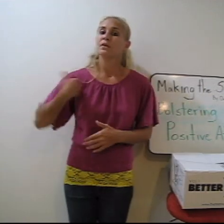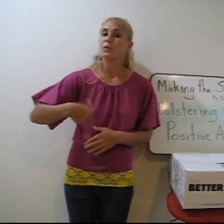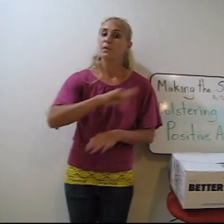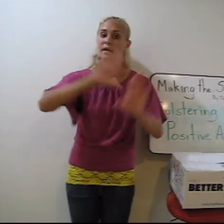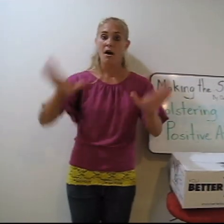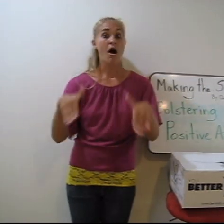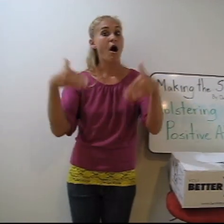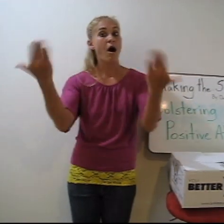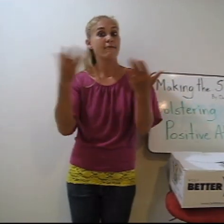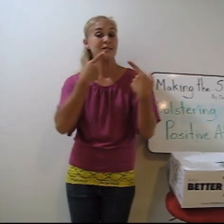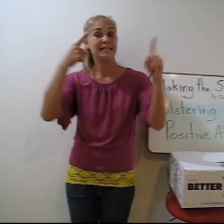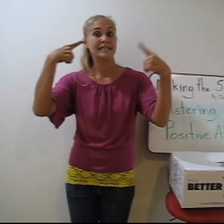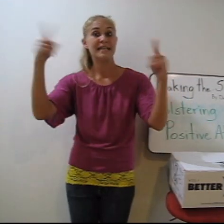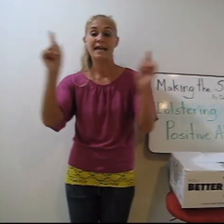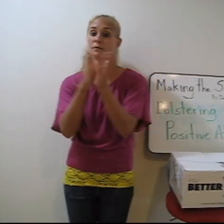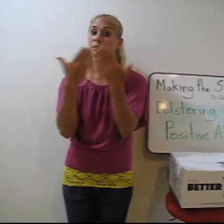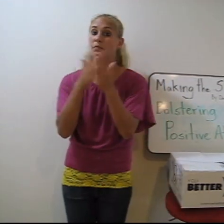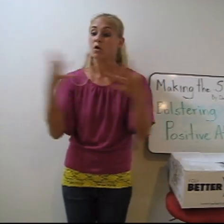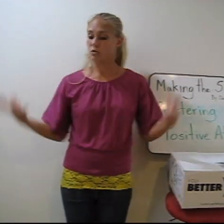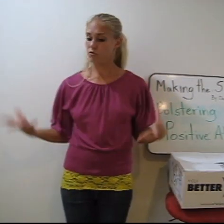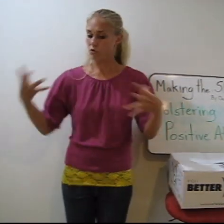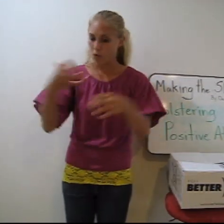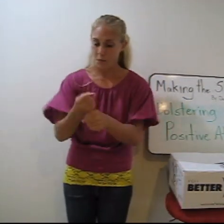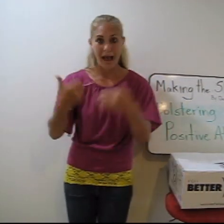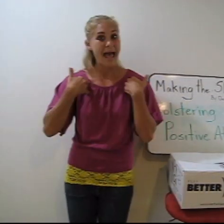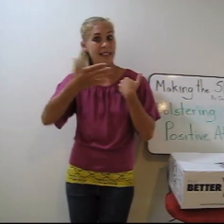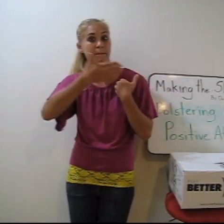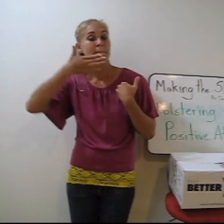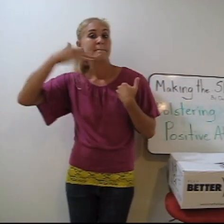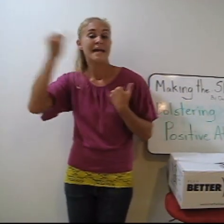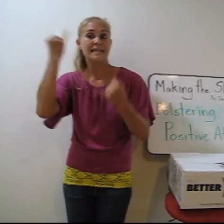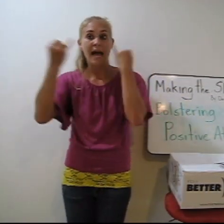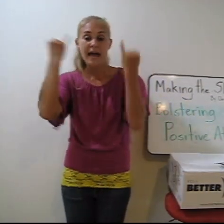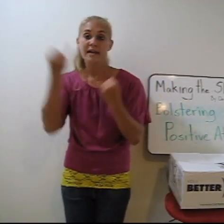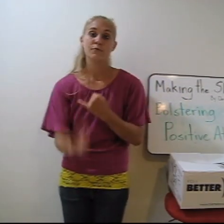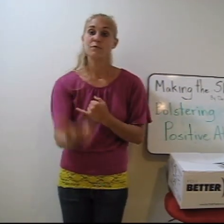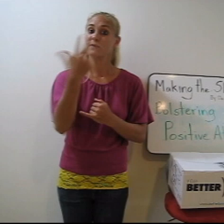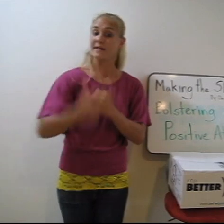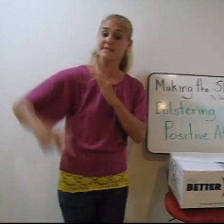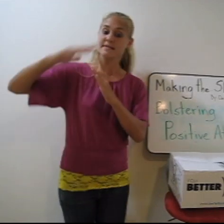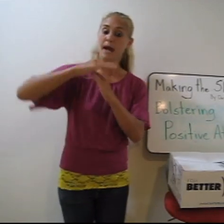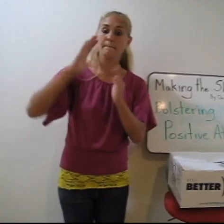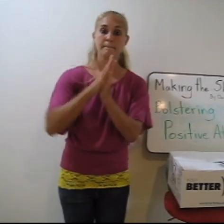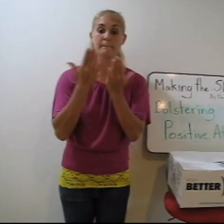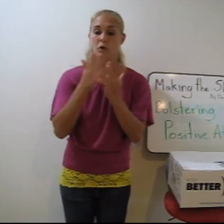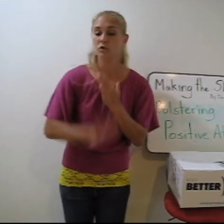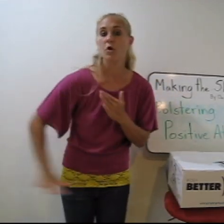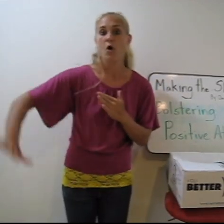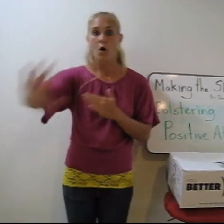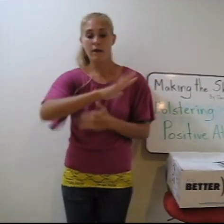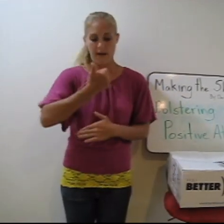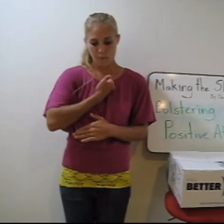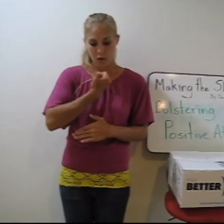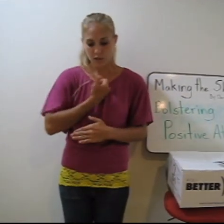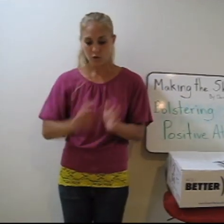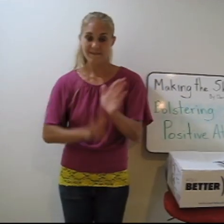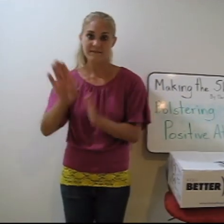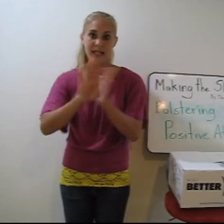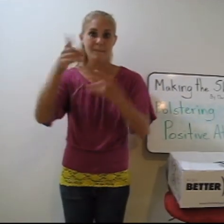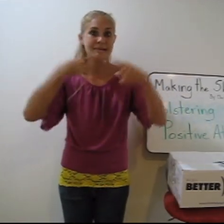book summaries, which culls the best ideas from 3 of the top books in the area of accelerated personal achievement. Each edition is